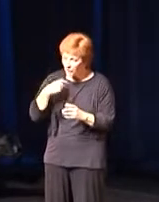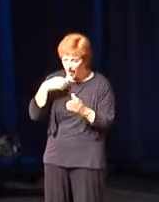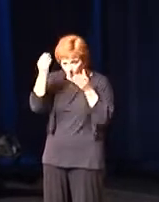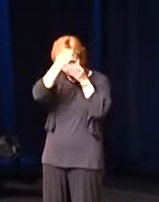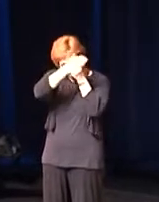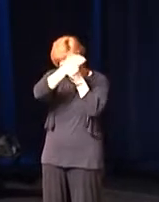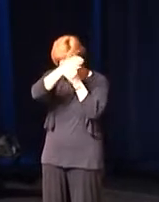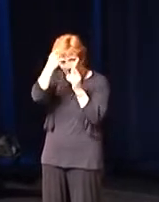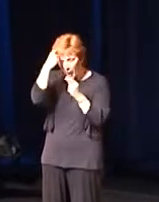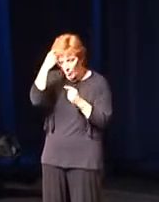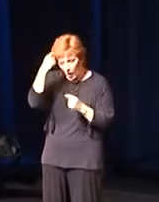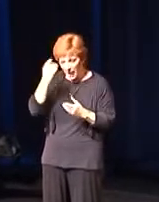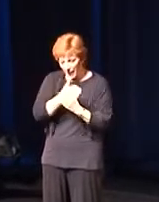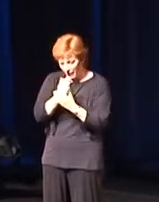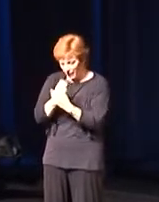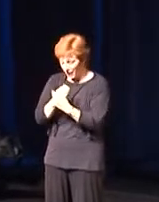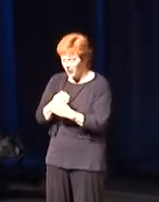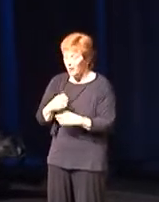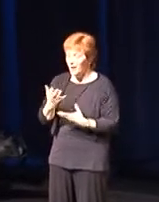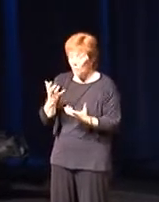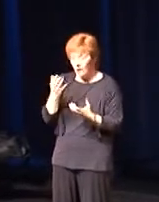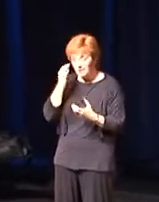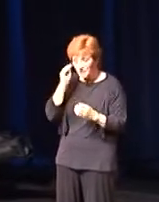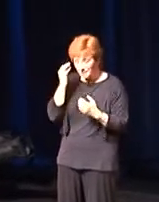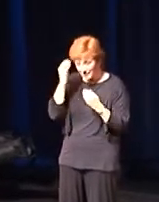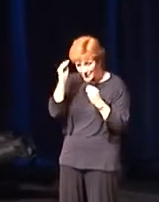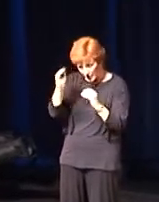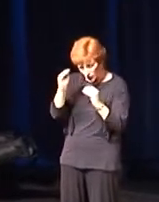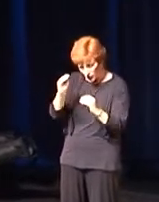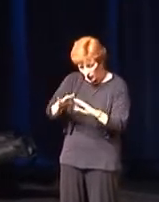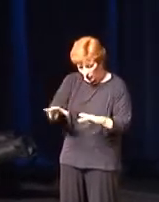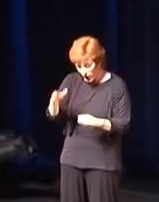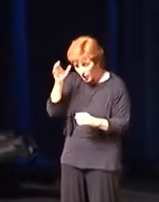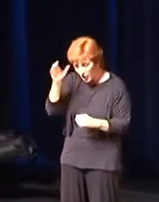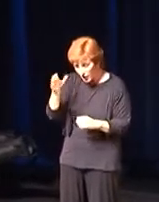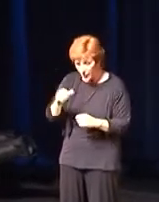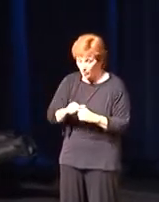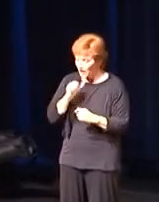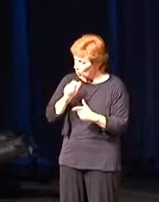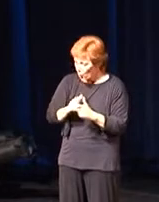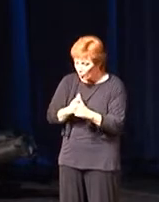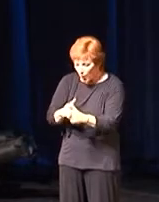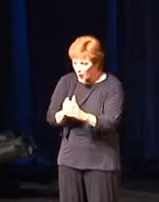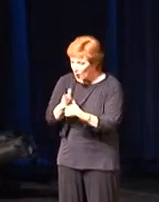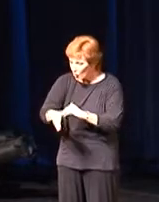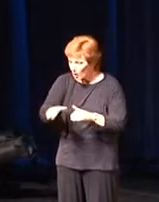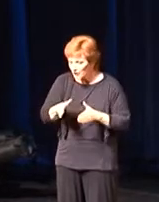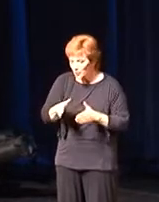file folder in my brain. If I want to teach the child a concept, like not to run across the street,